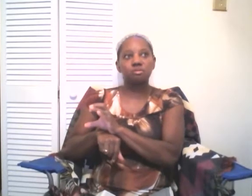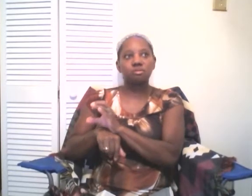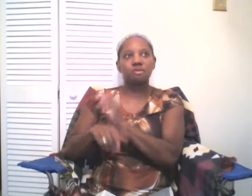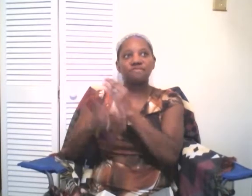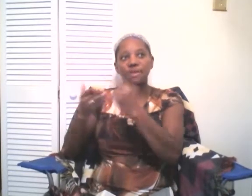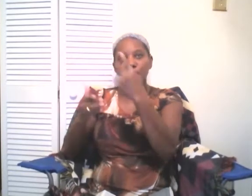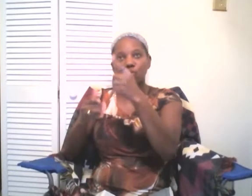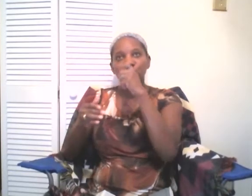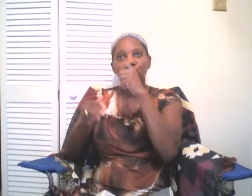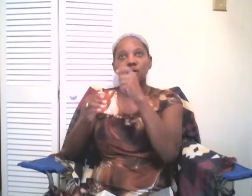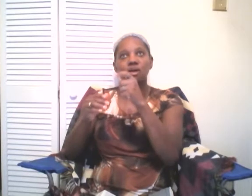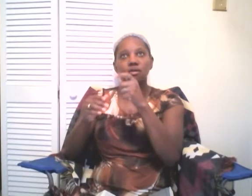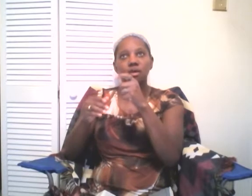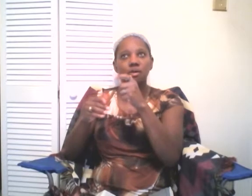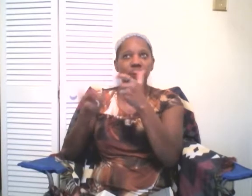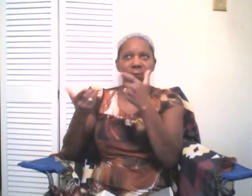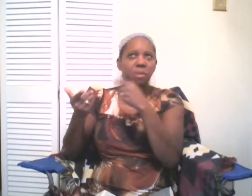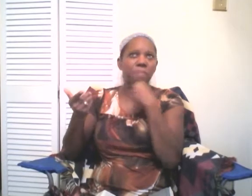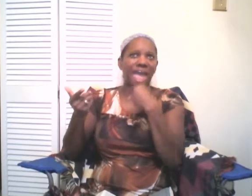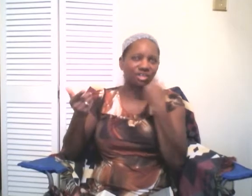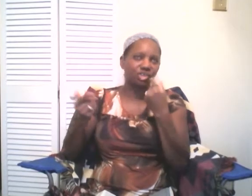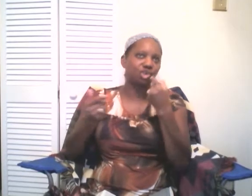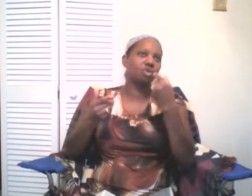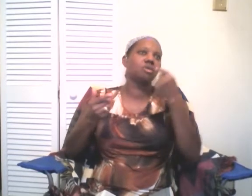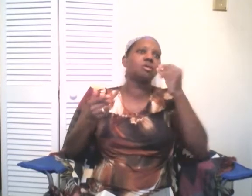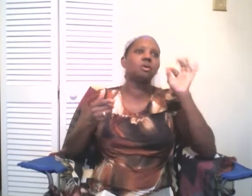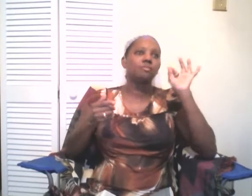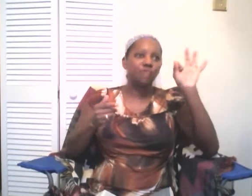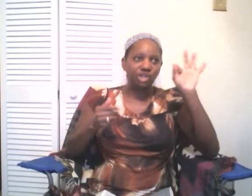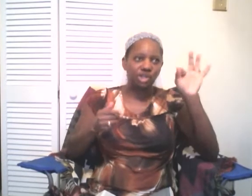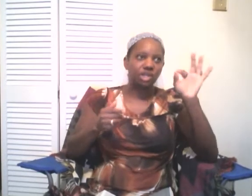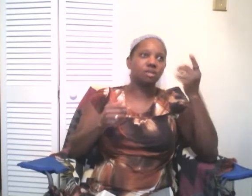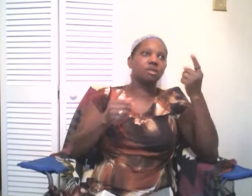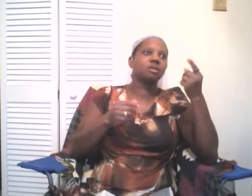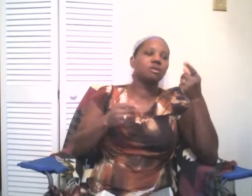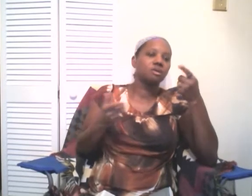Of someone who's a pastor preaching